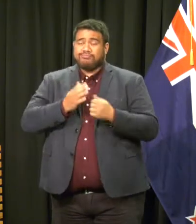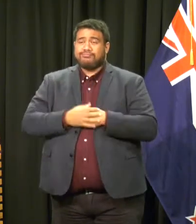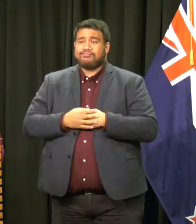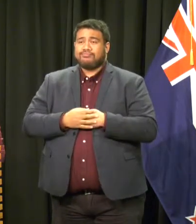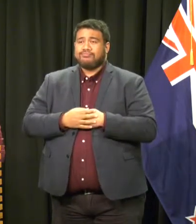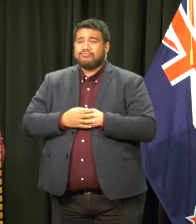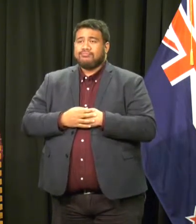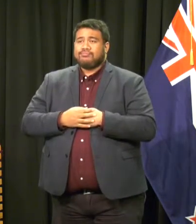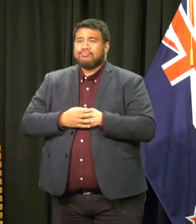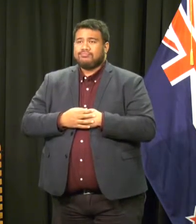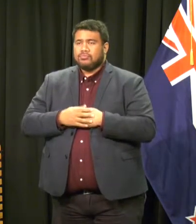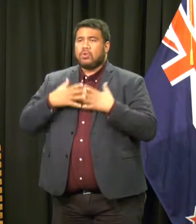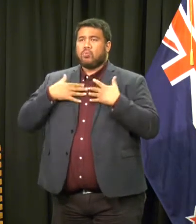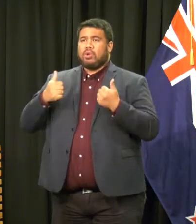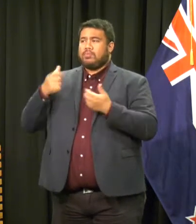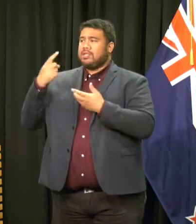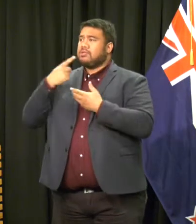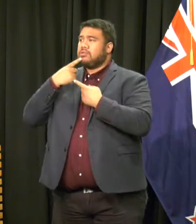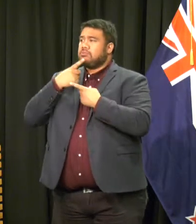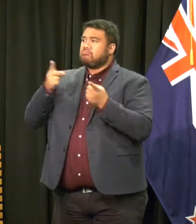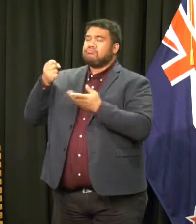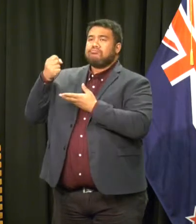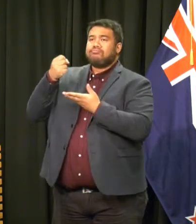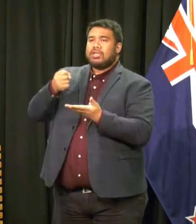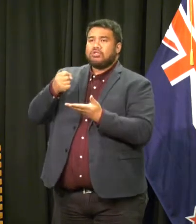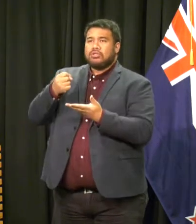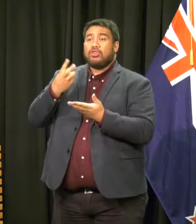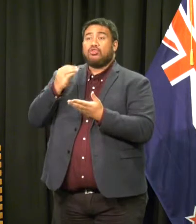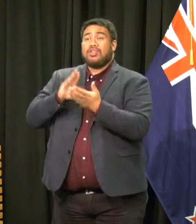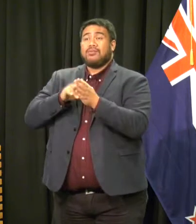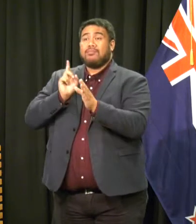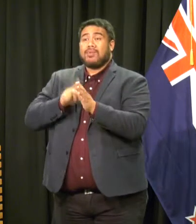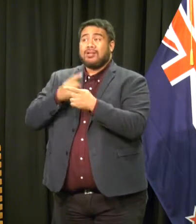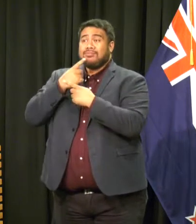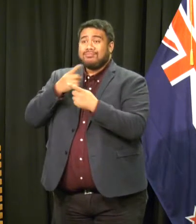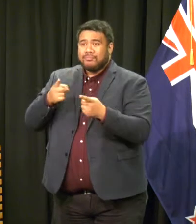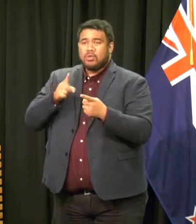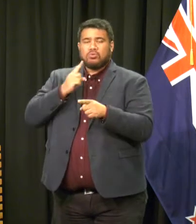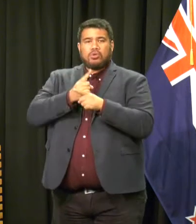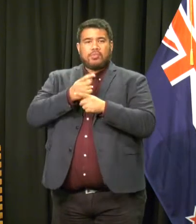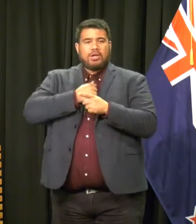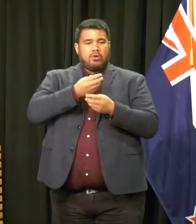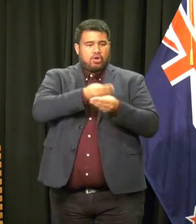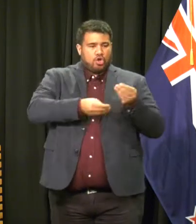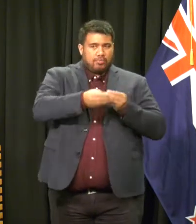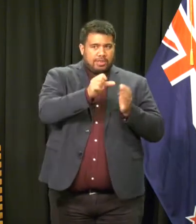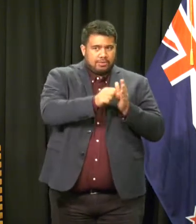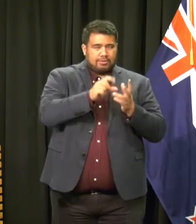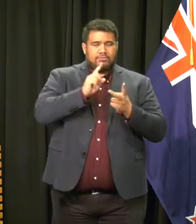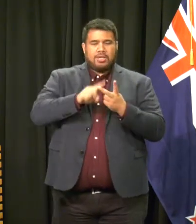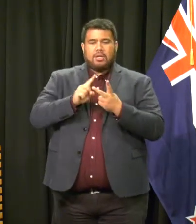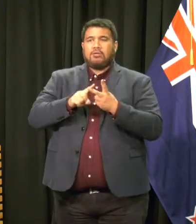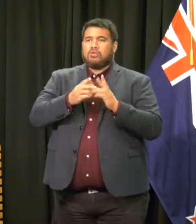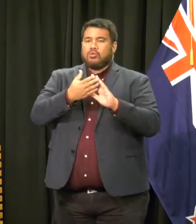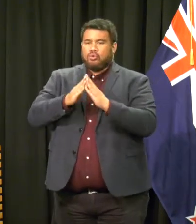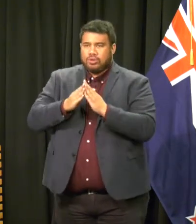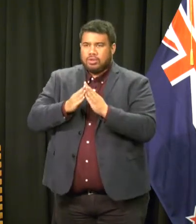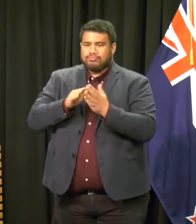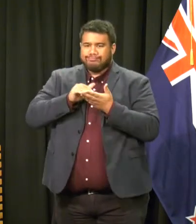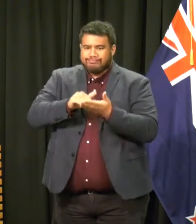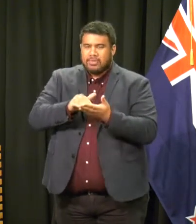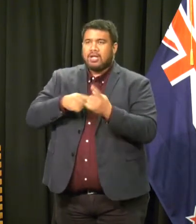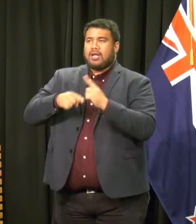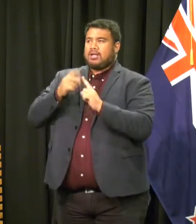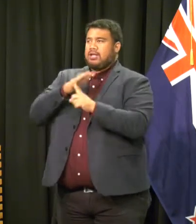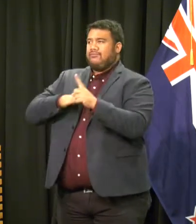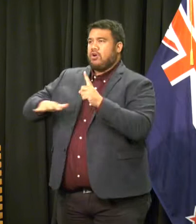budget to be delivered on the 30th of May is about not just the strength of the economy, but the health of our people, our communities and our environment. We don't believe any